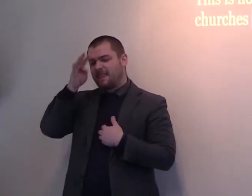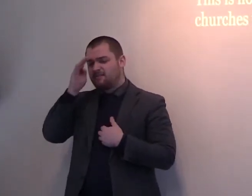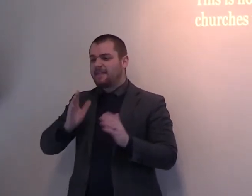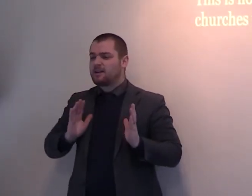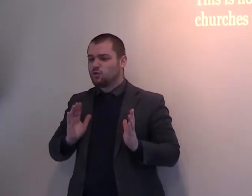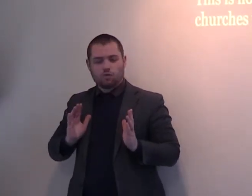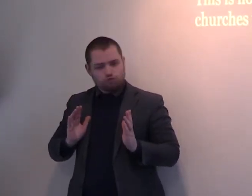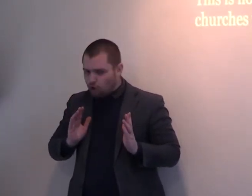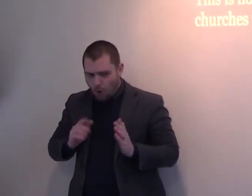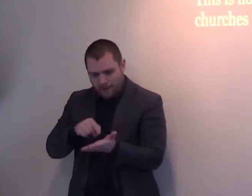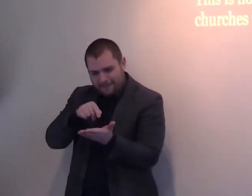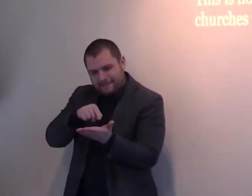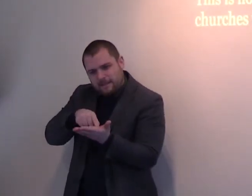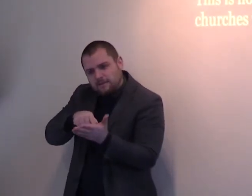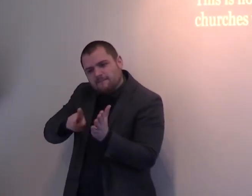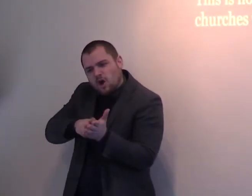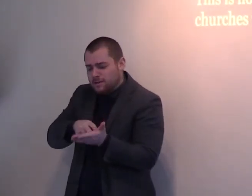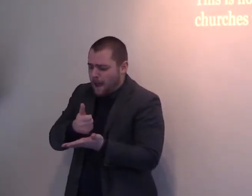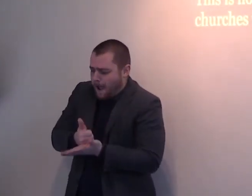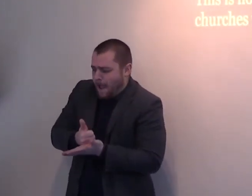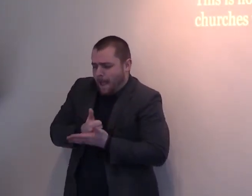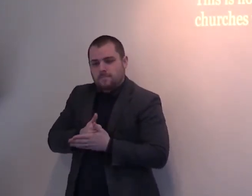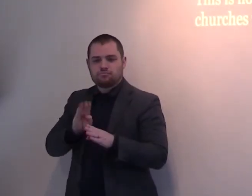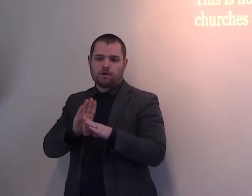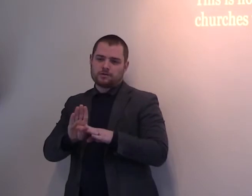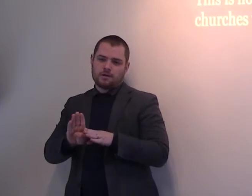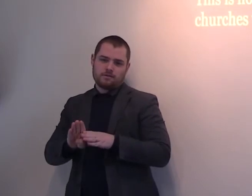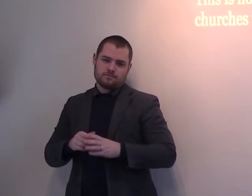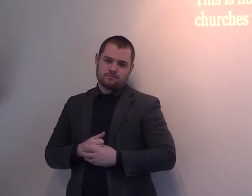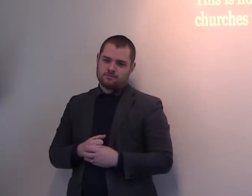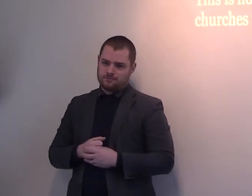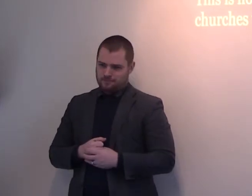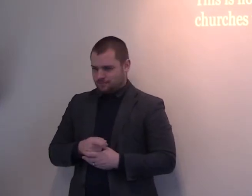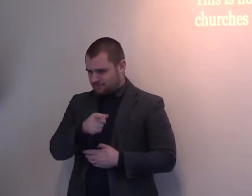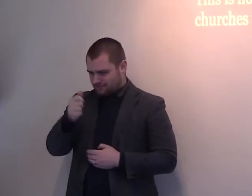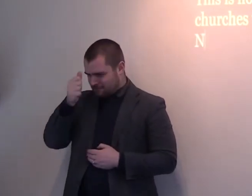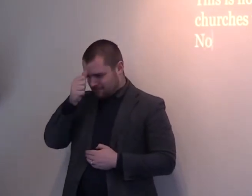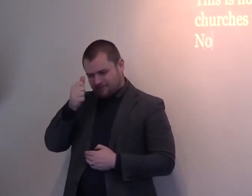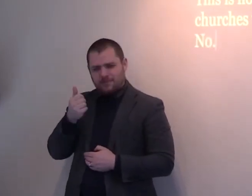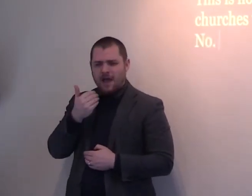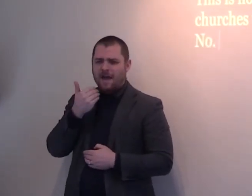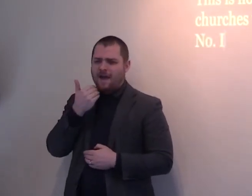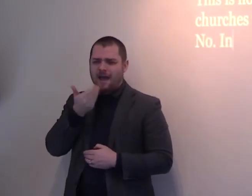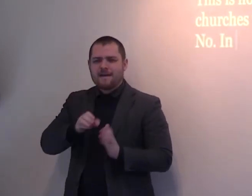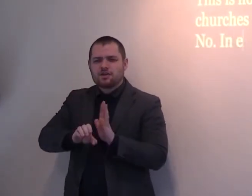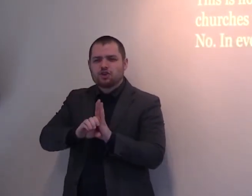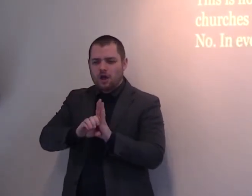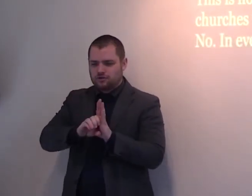it this way. In every church, we find lessons and